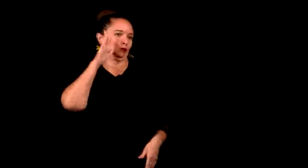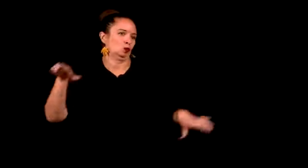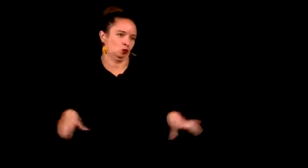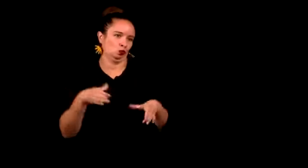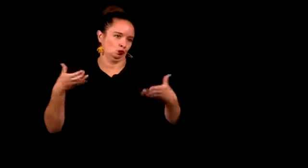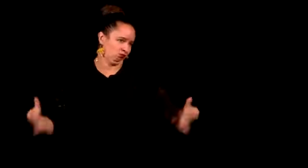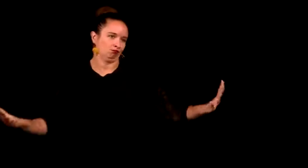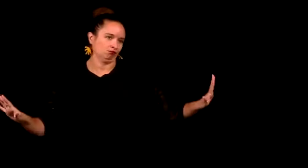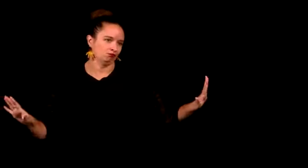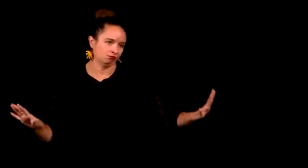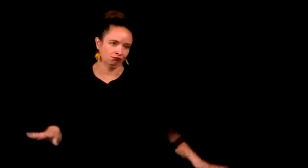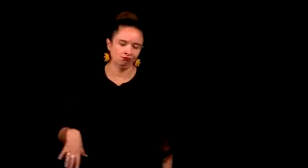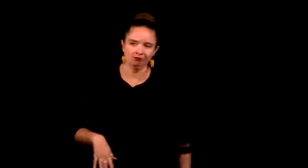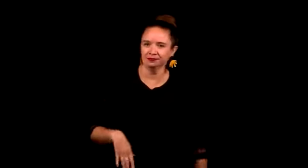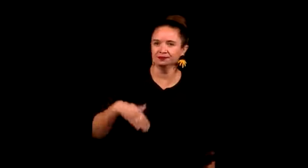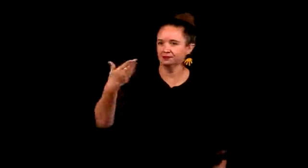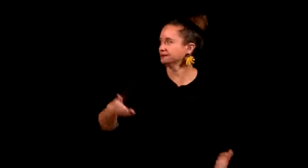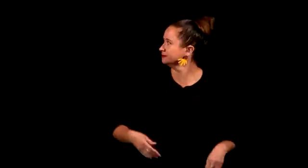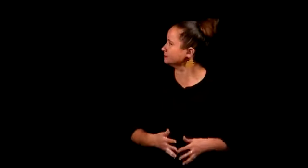do what he says he'll do. That's it.